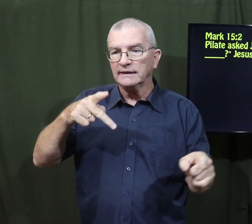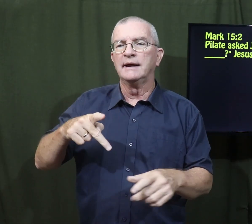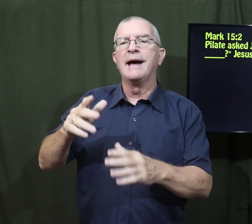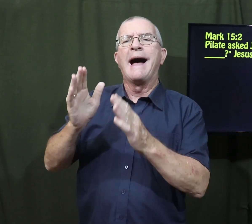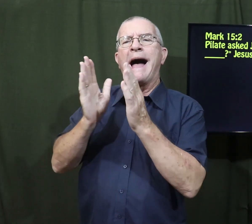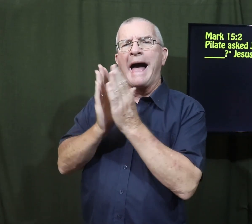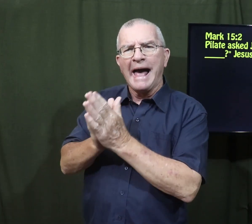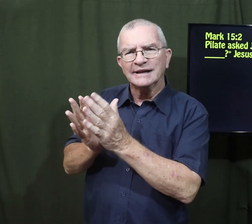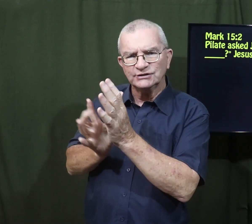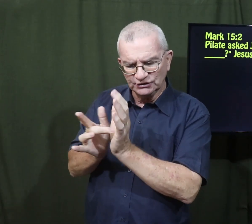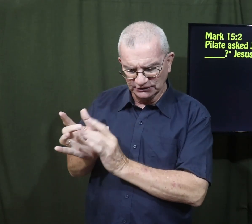Pilate asked Jesus,